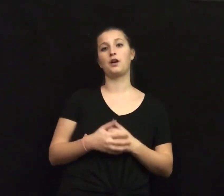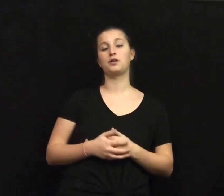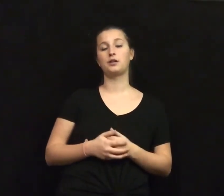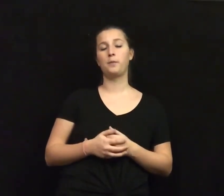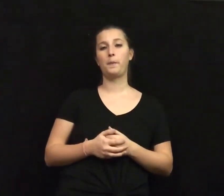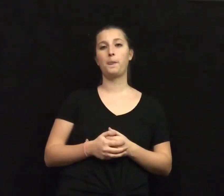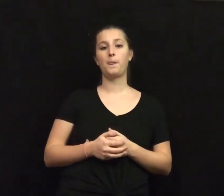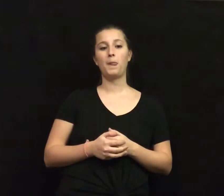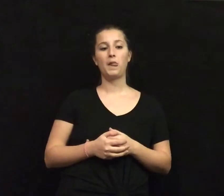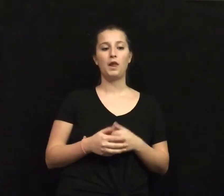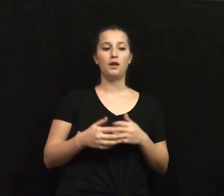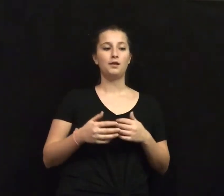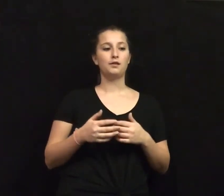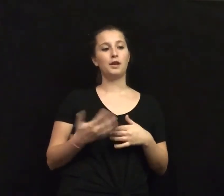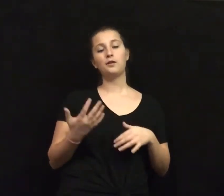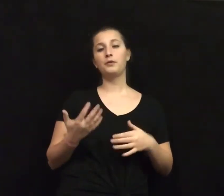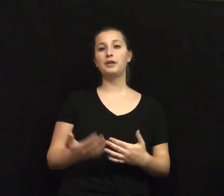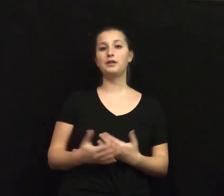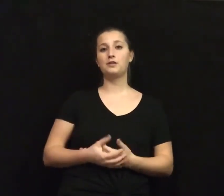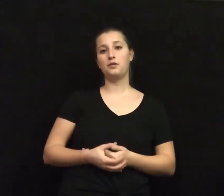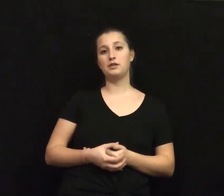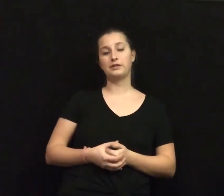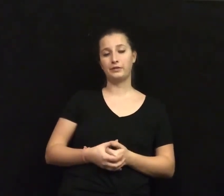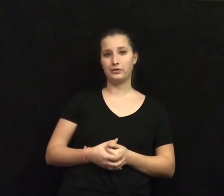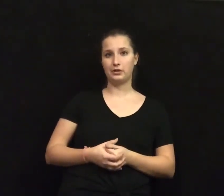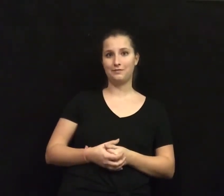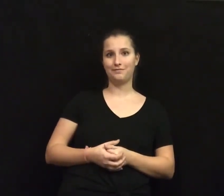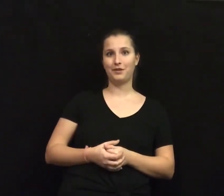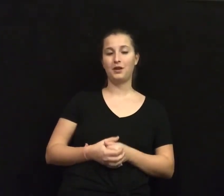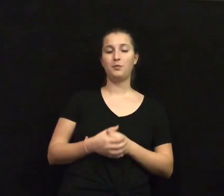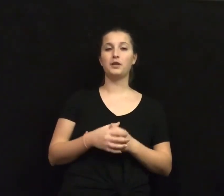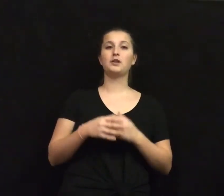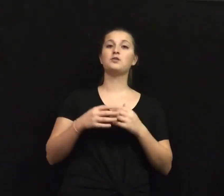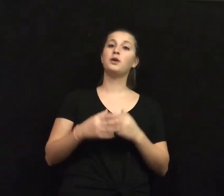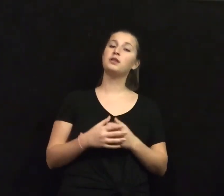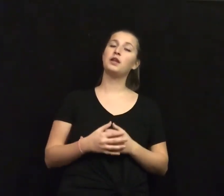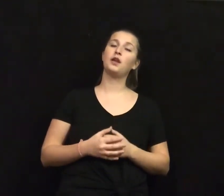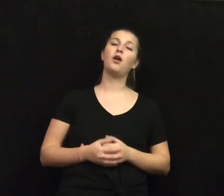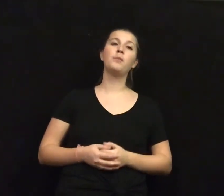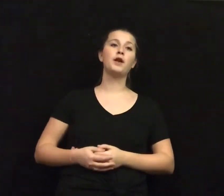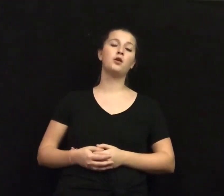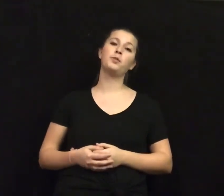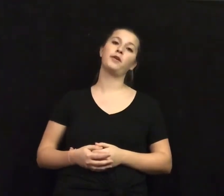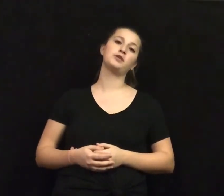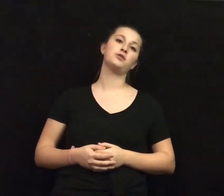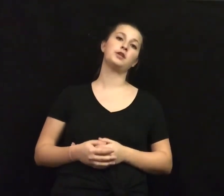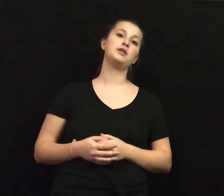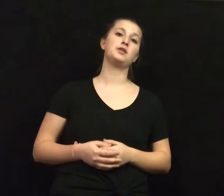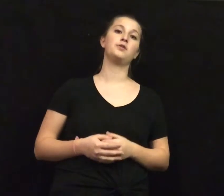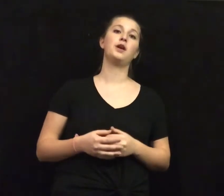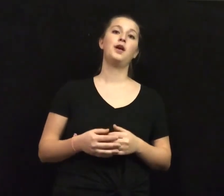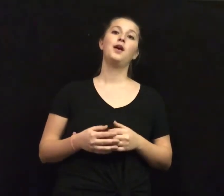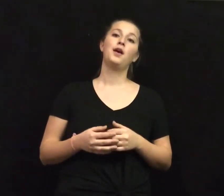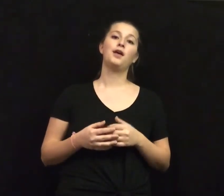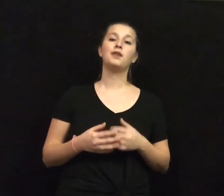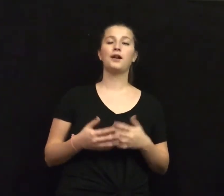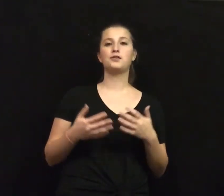doctor. There really is no easy solution, but there's one thing that all medical professionals can do, and that's